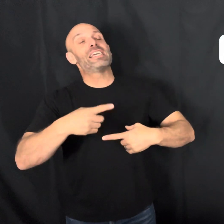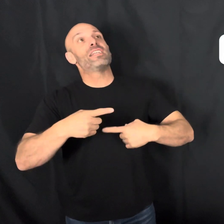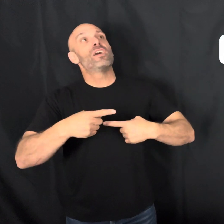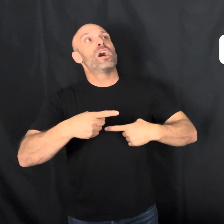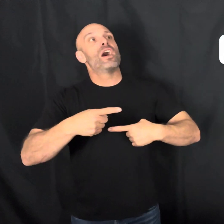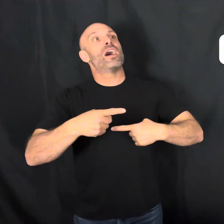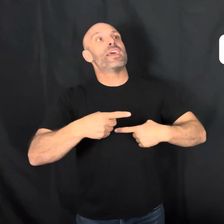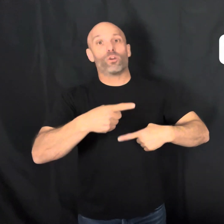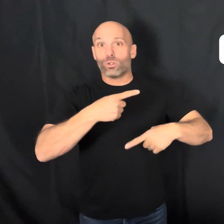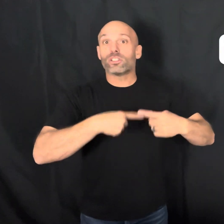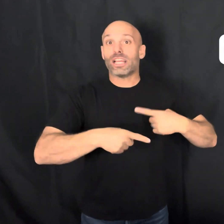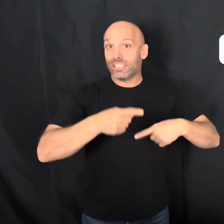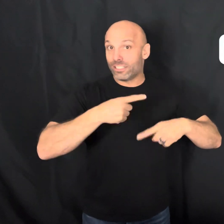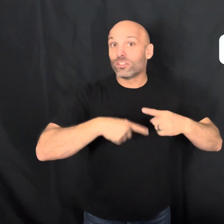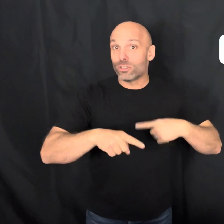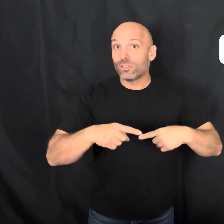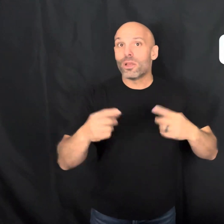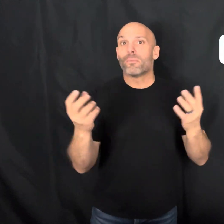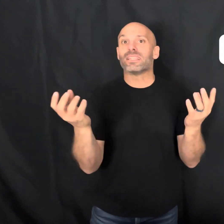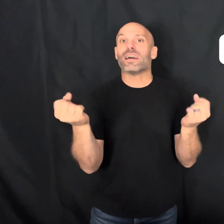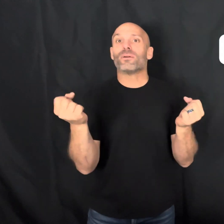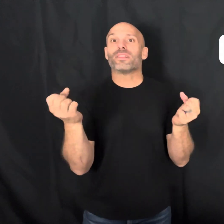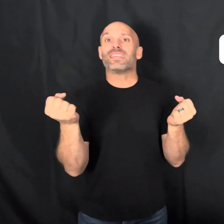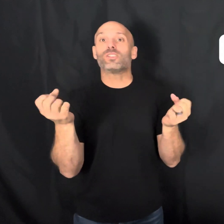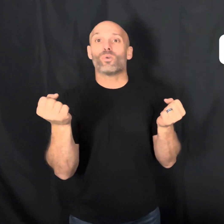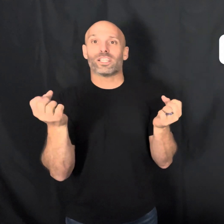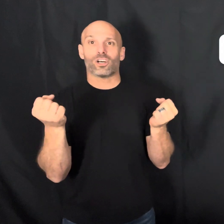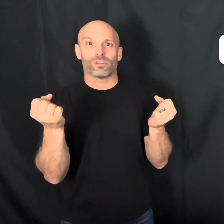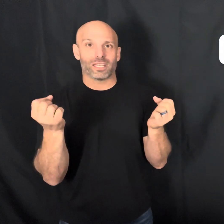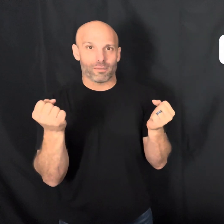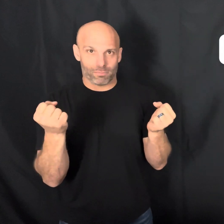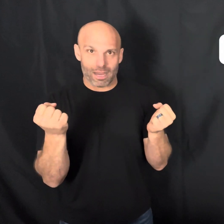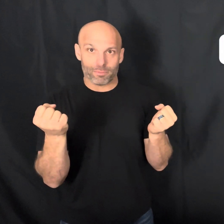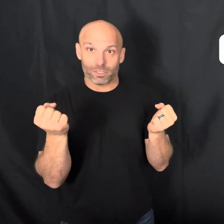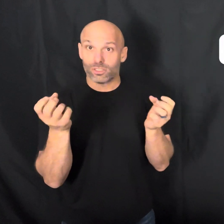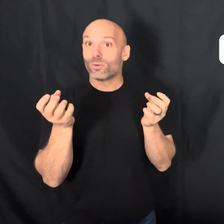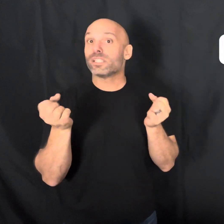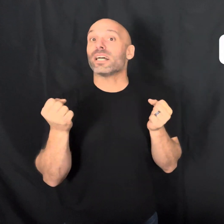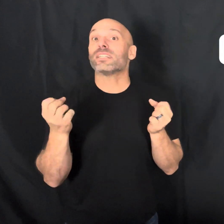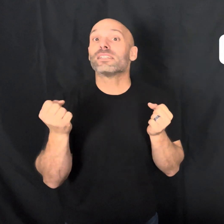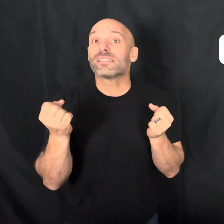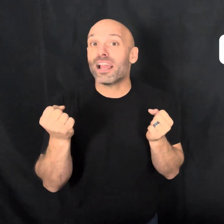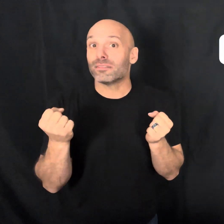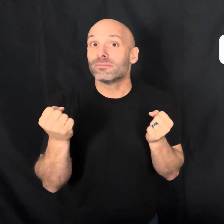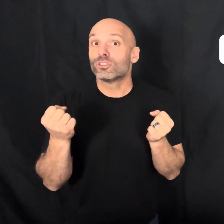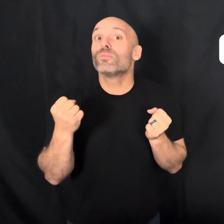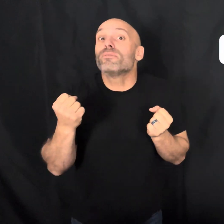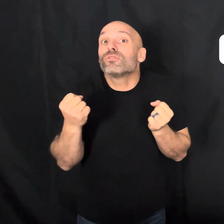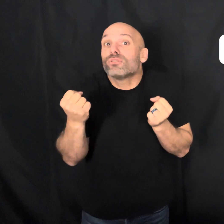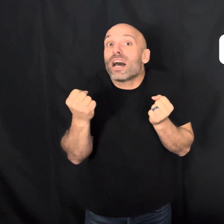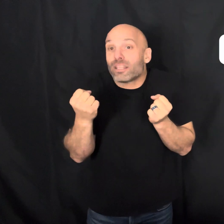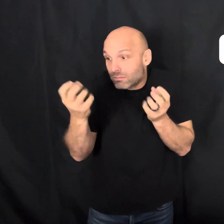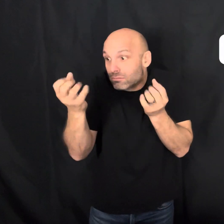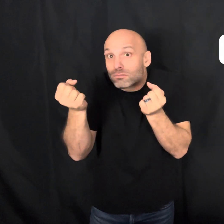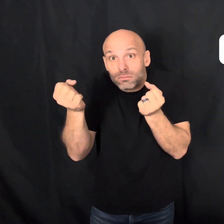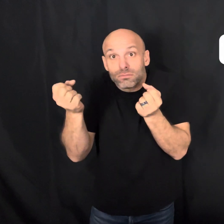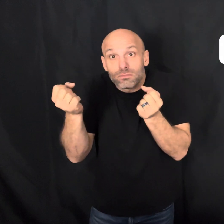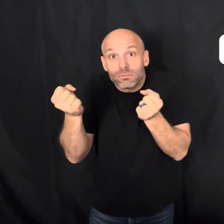an older sign still used, but now this one is also becoming popular. So we sign, to sign.